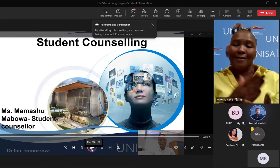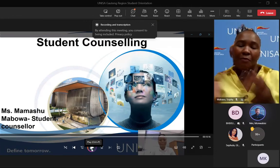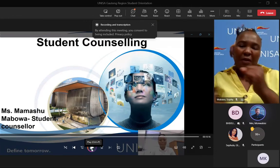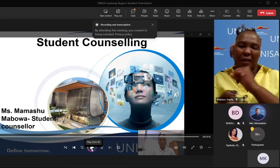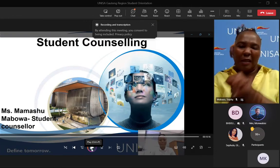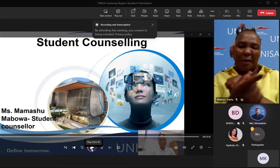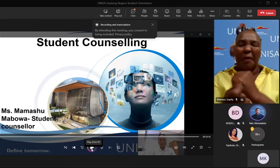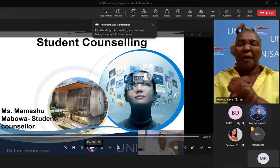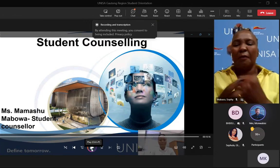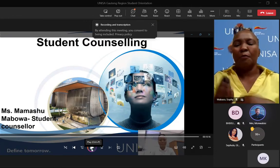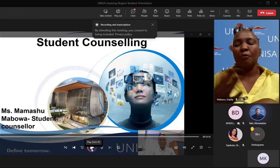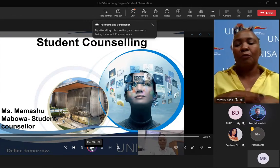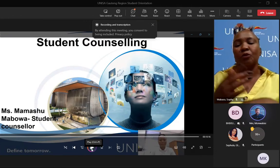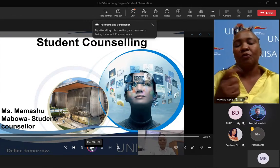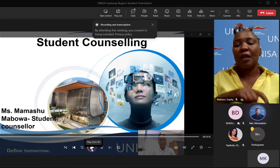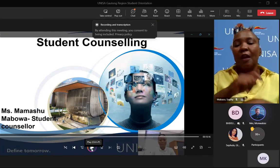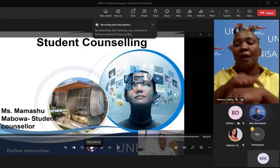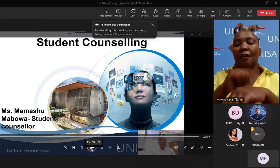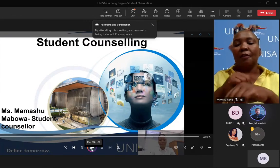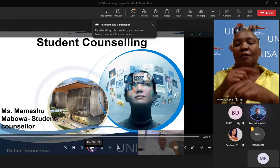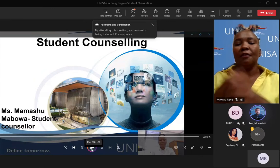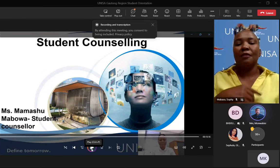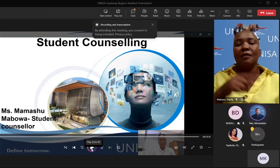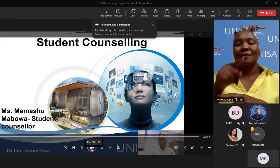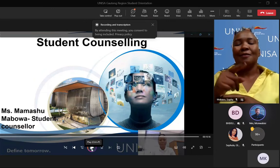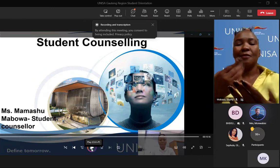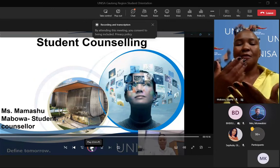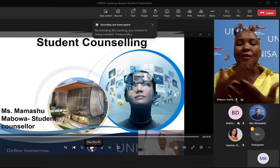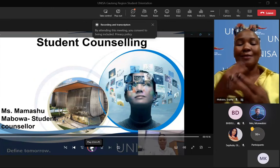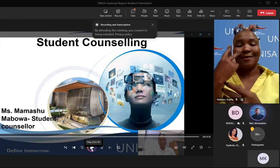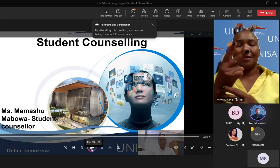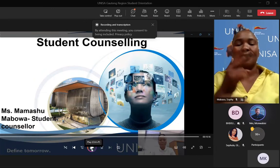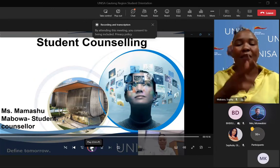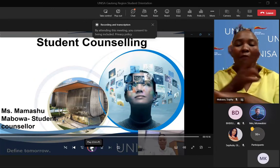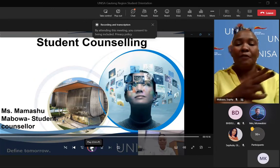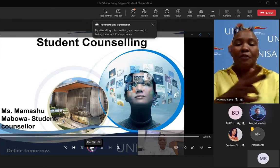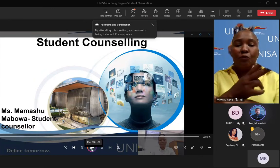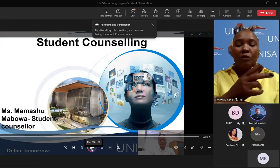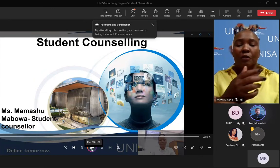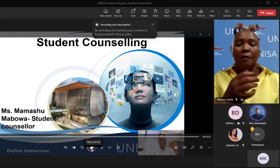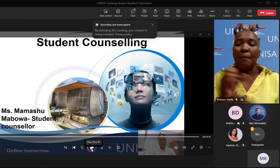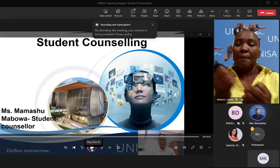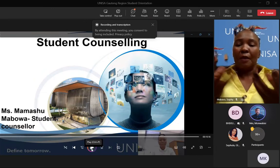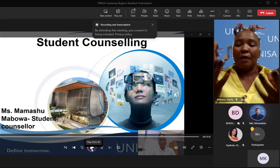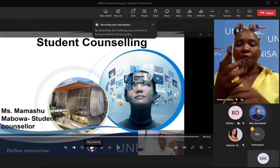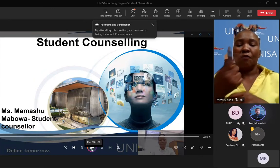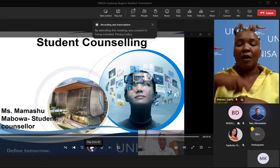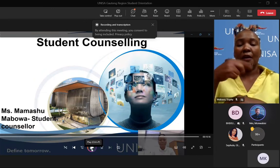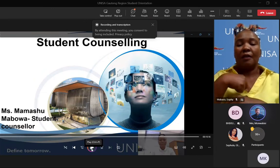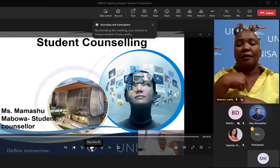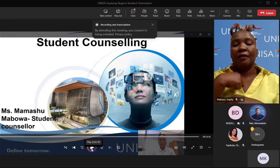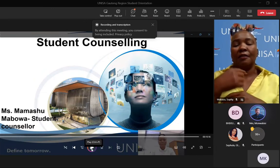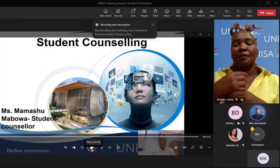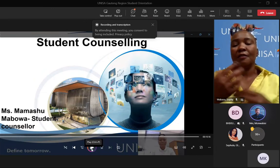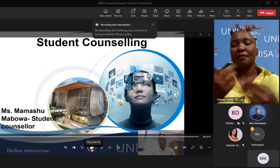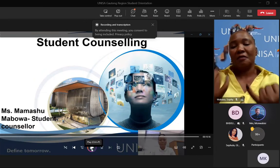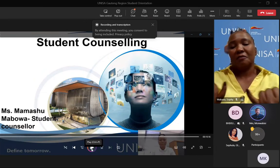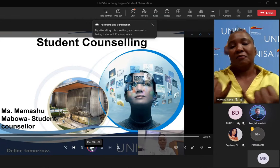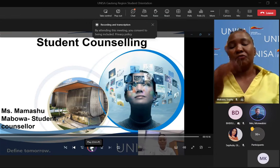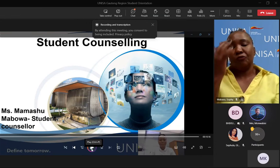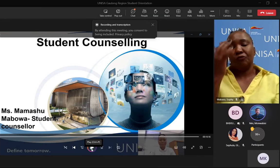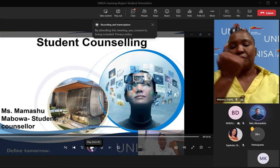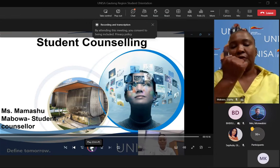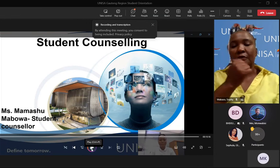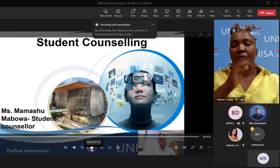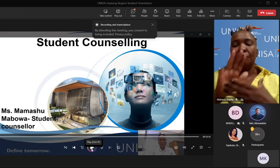that we actually can see the video most of us uh unfortunately if you can't see it I'm sorry um